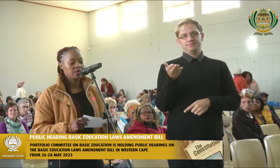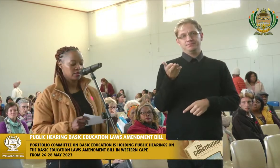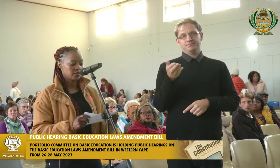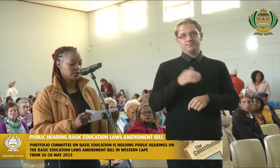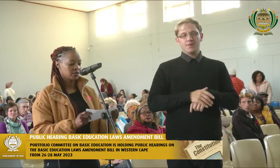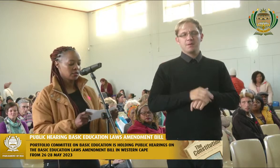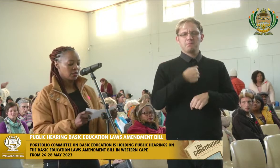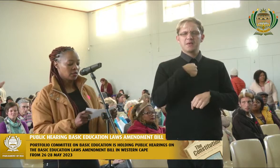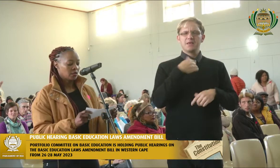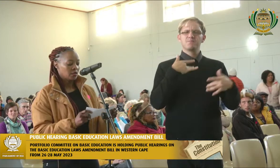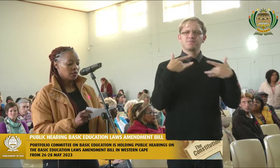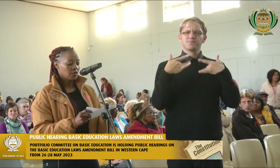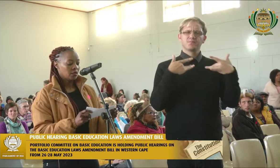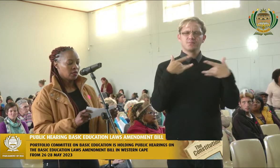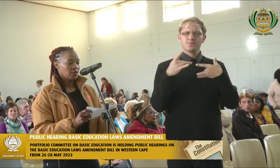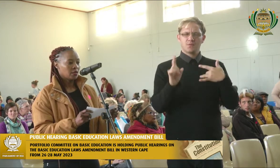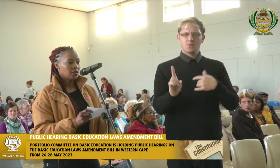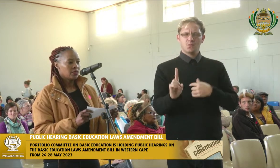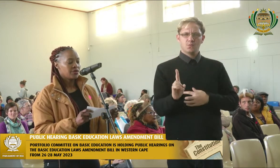concern is